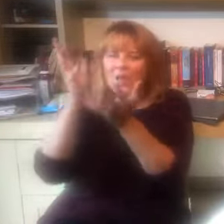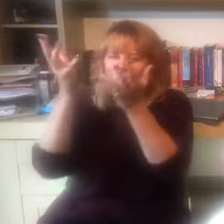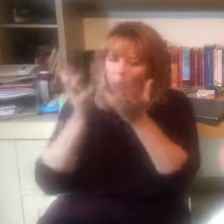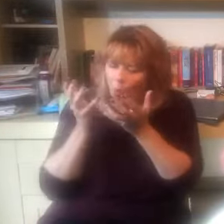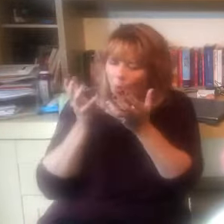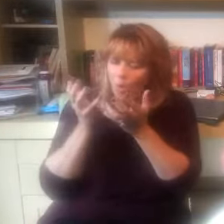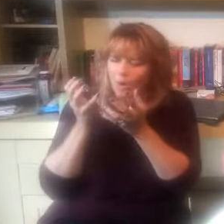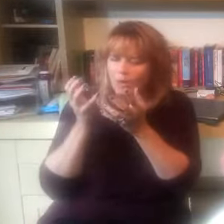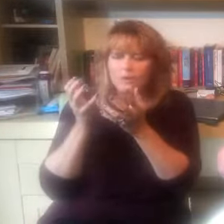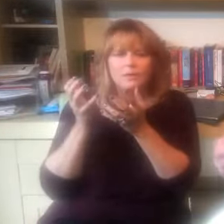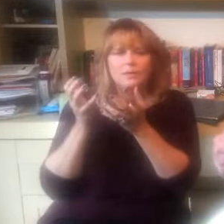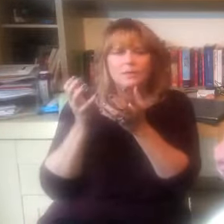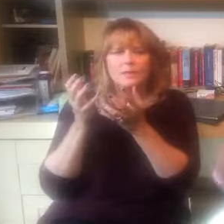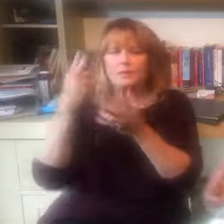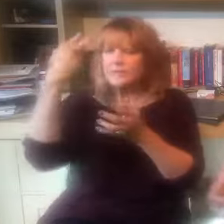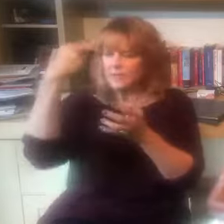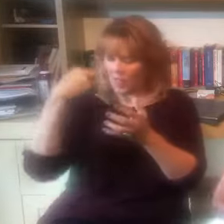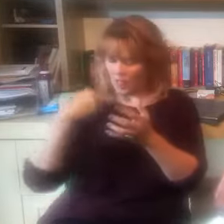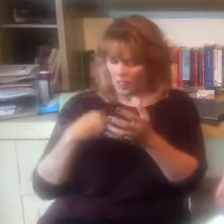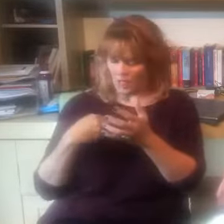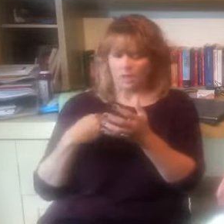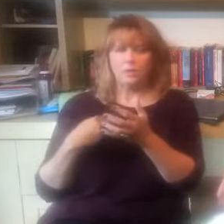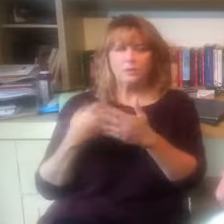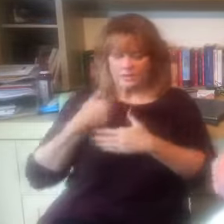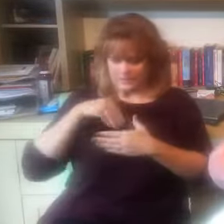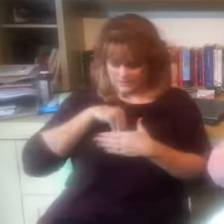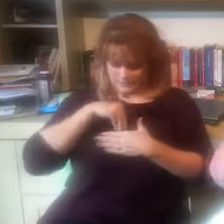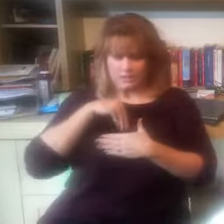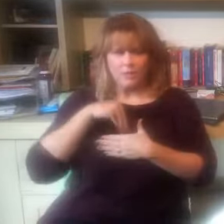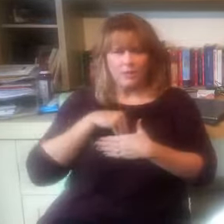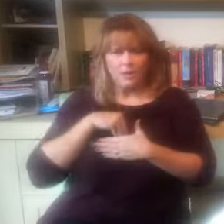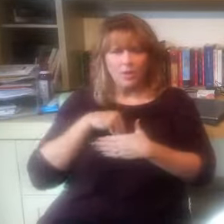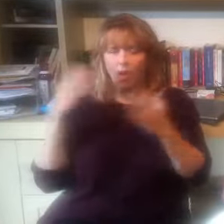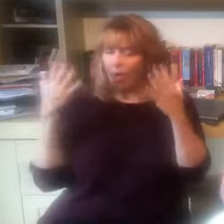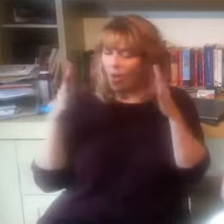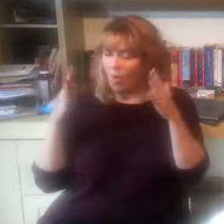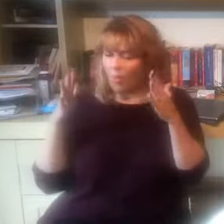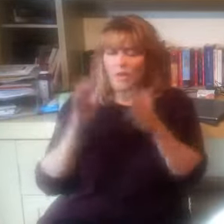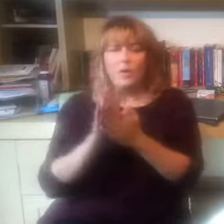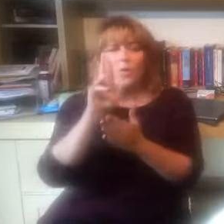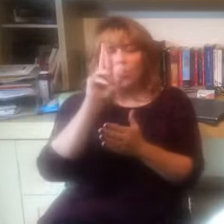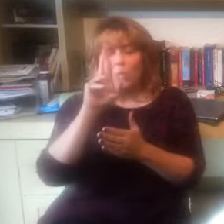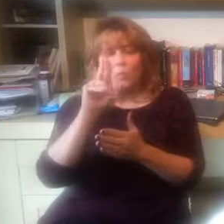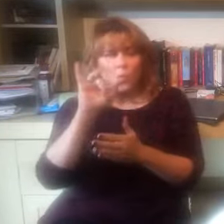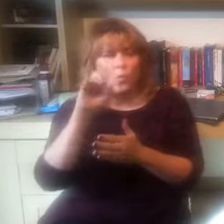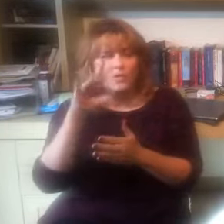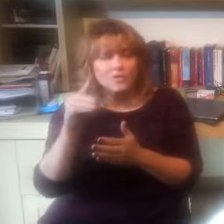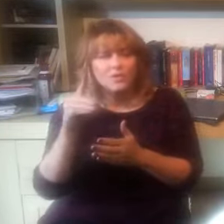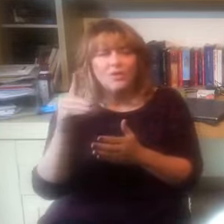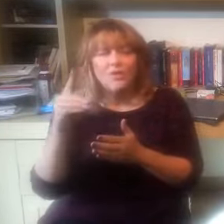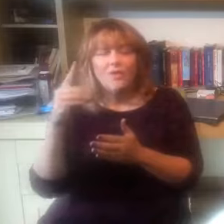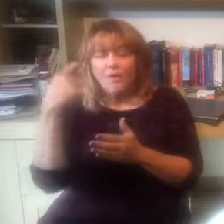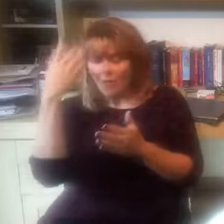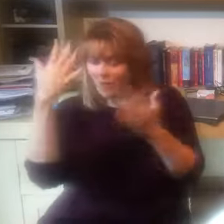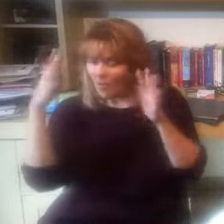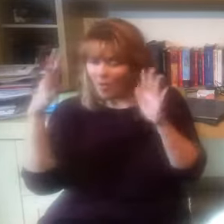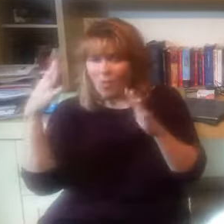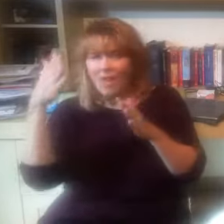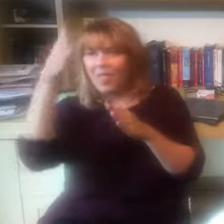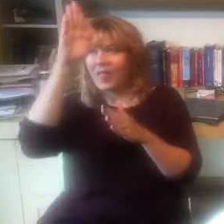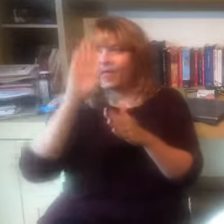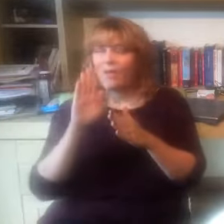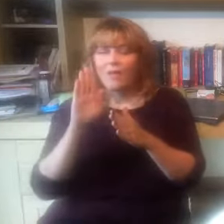be able to look to the likeness. He was already, Richard was in the image of God. When he was born, he was the image